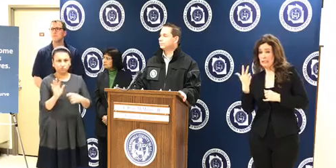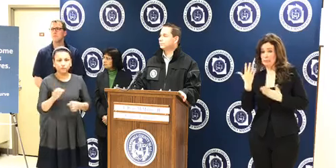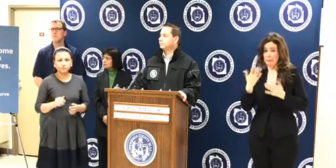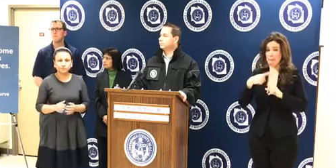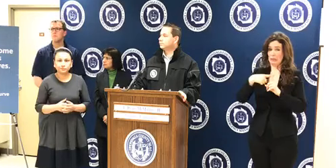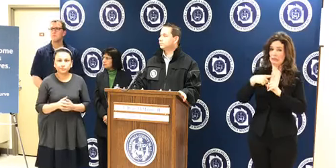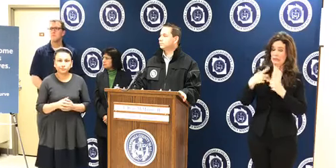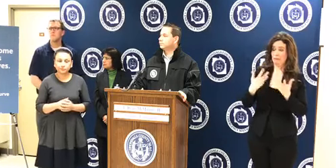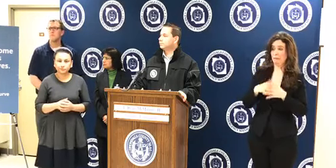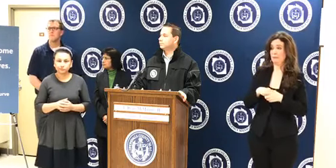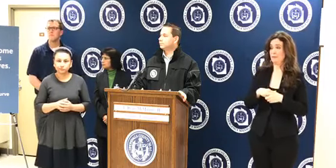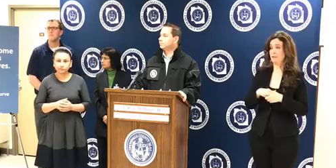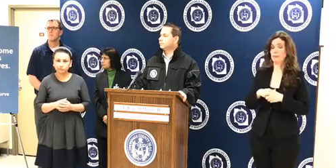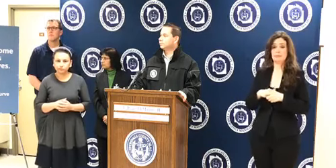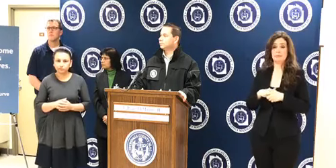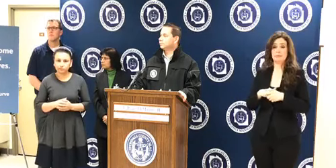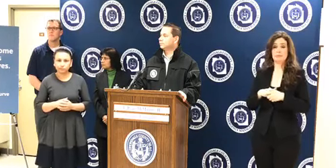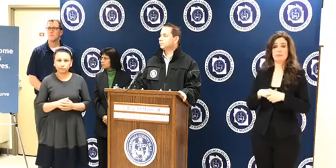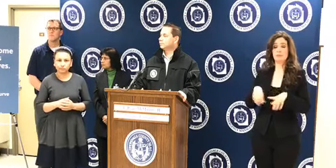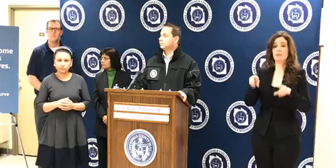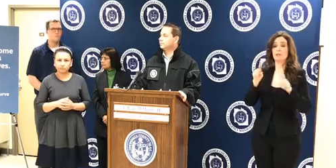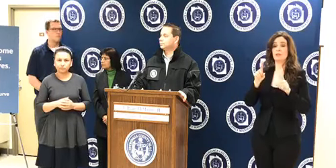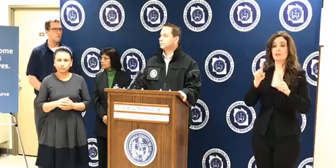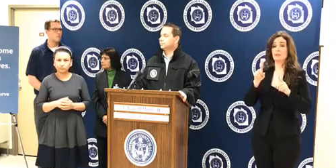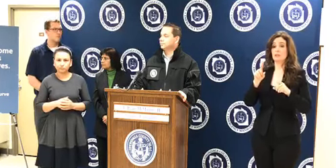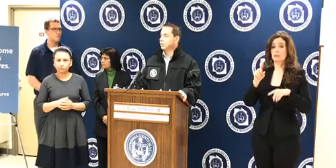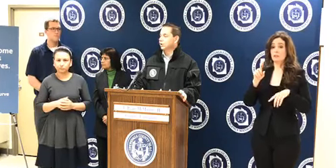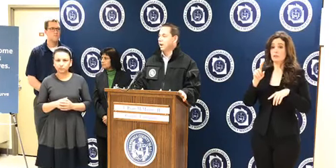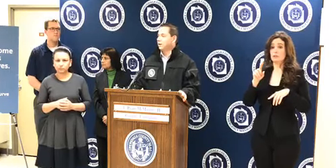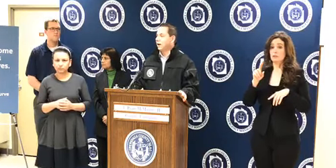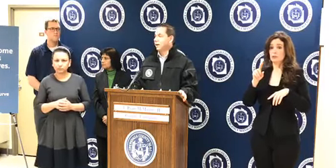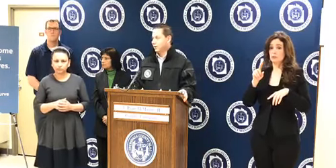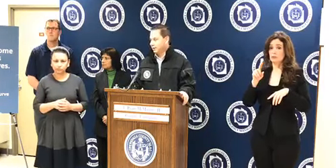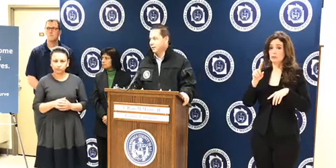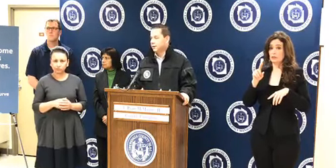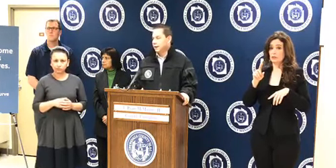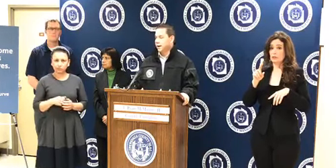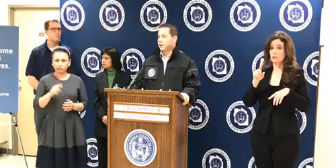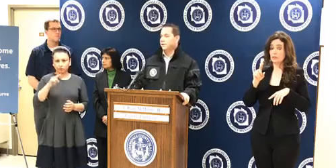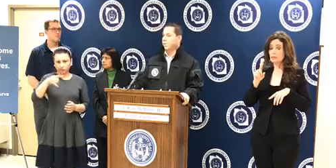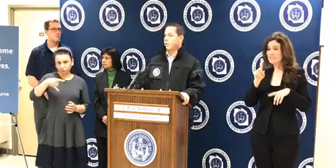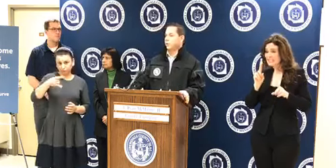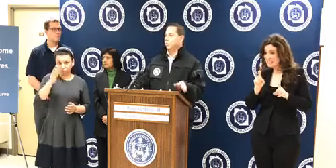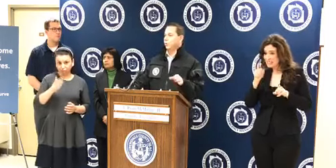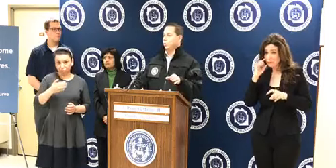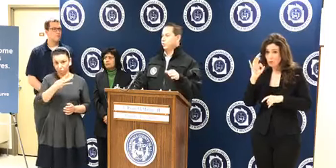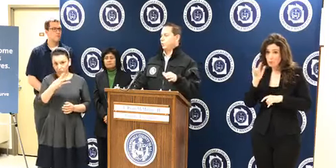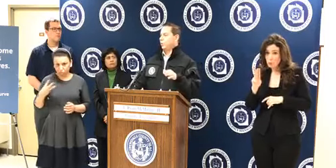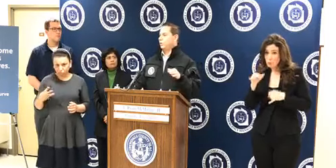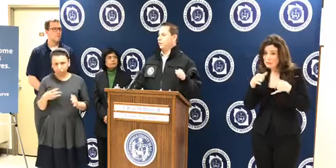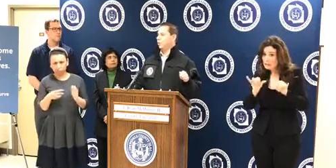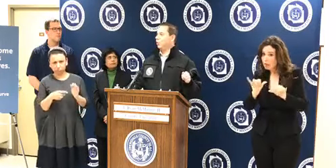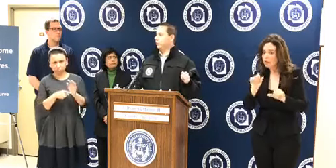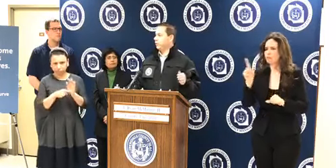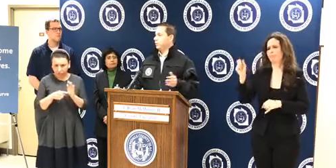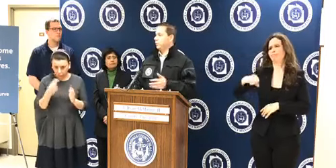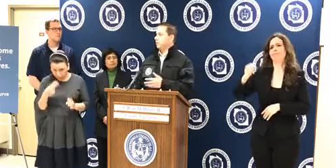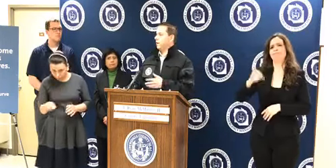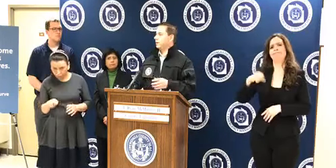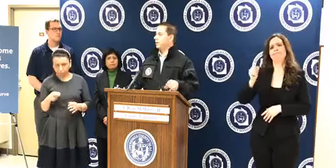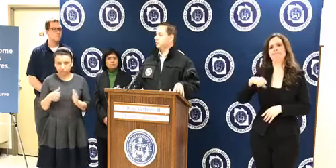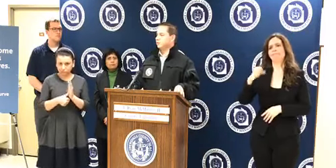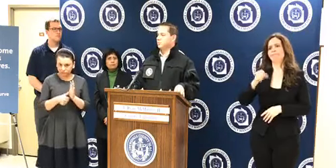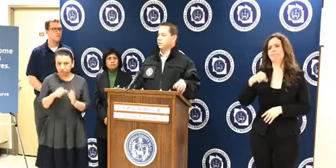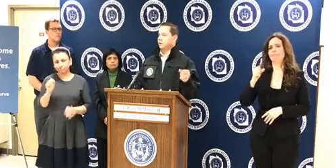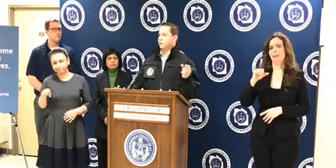negative, is flu still on the rise? I mean, are there still any other illnesses? Yeah, and that's why we did what we did earlier than when we